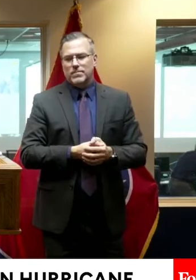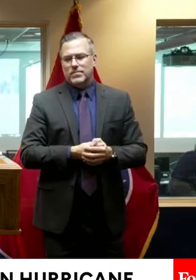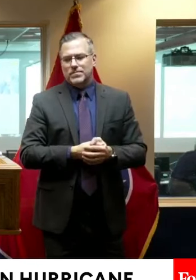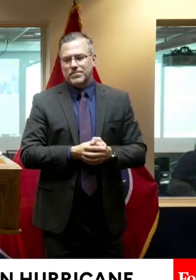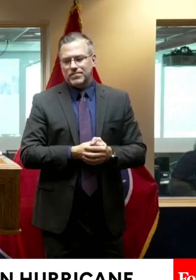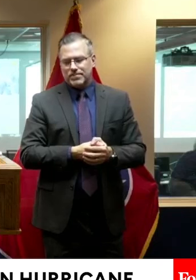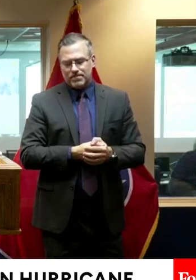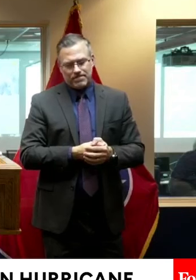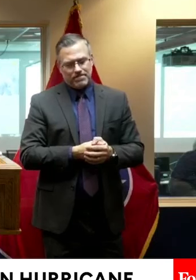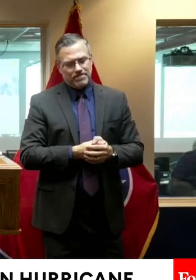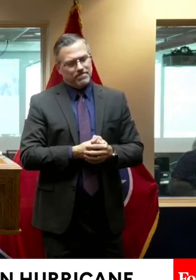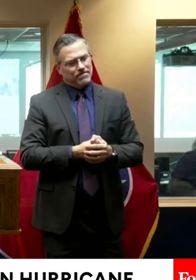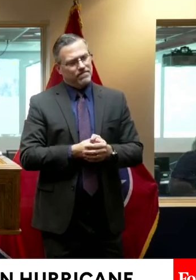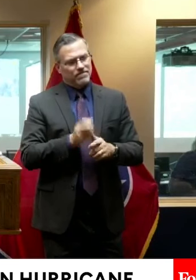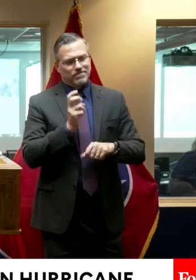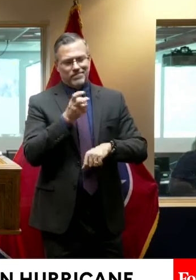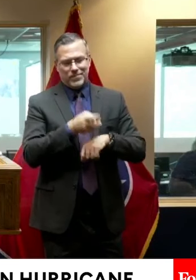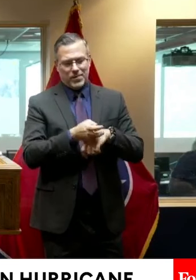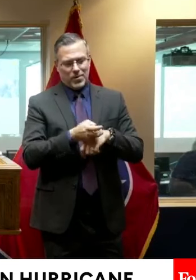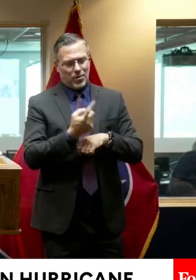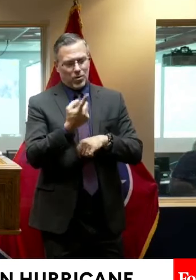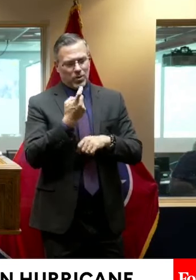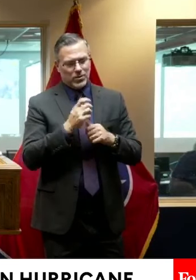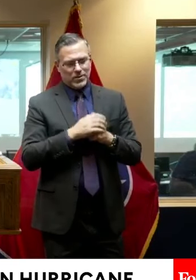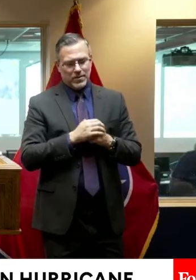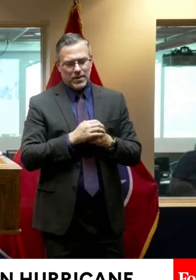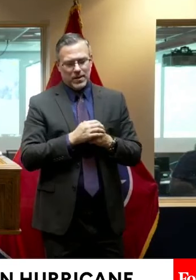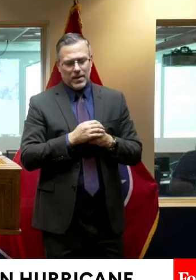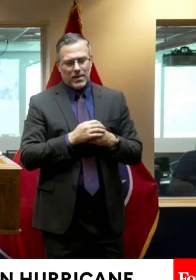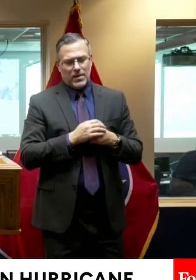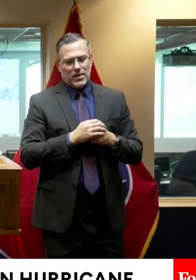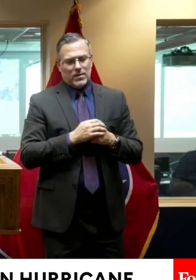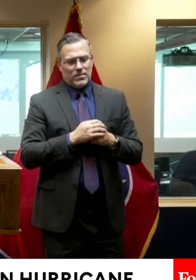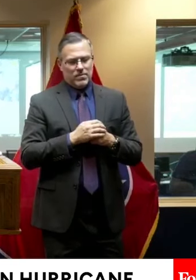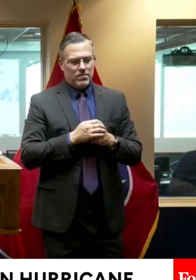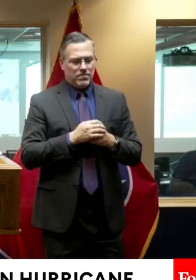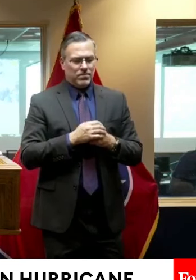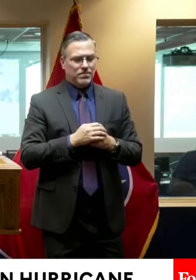Well, that's a hard question to ask. I think the biggest need is